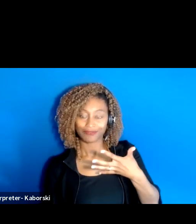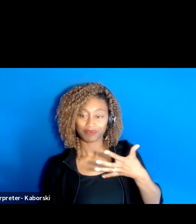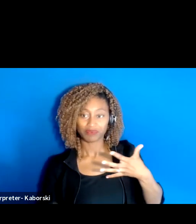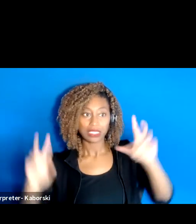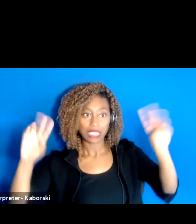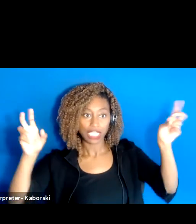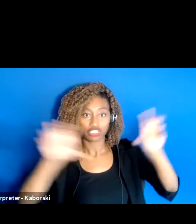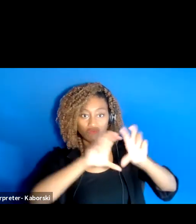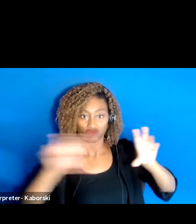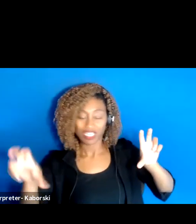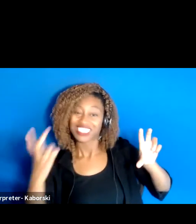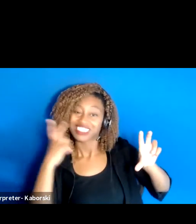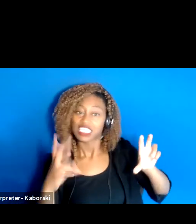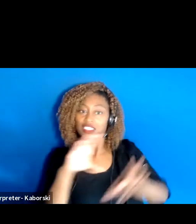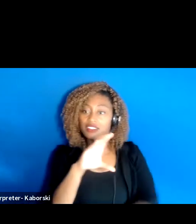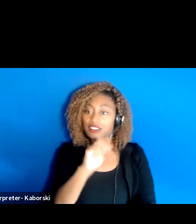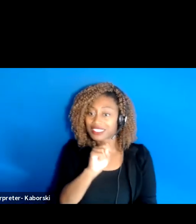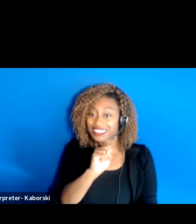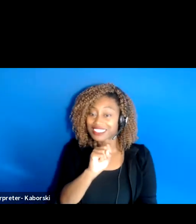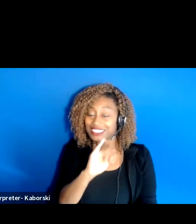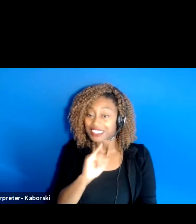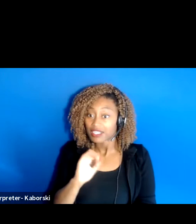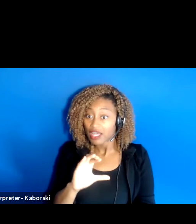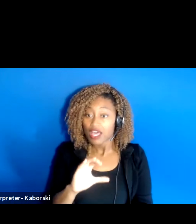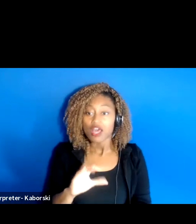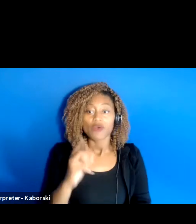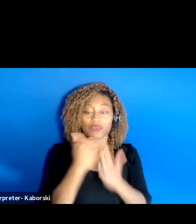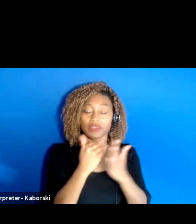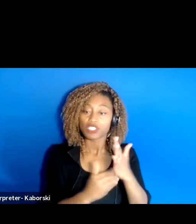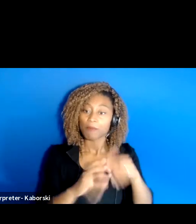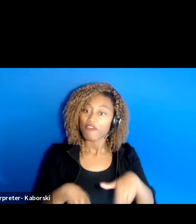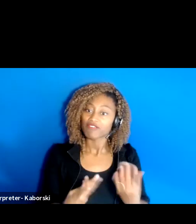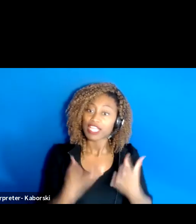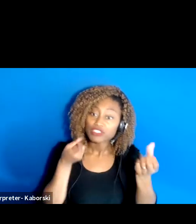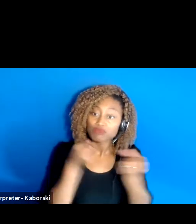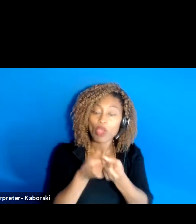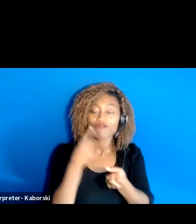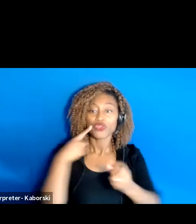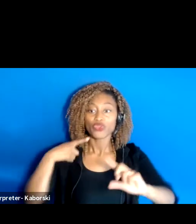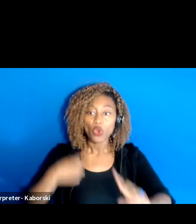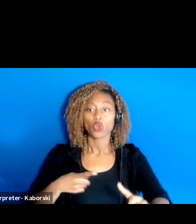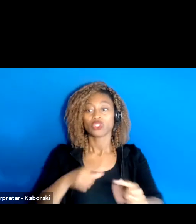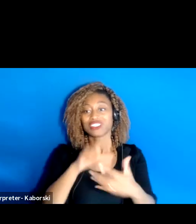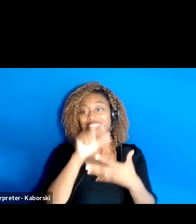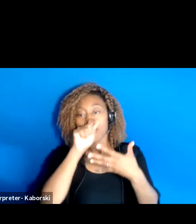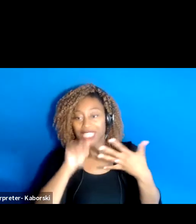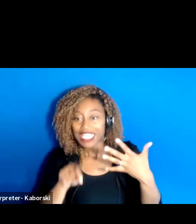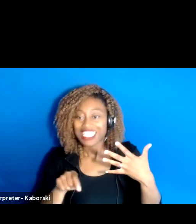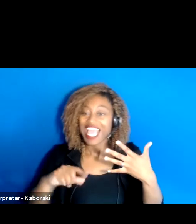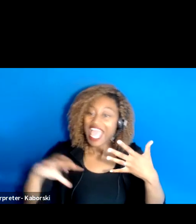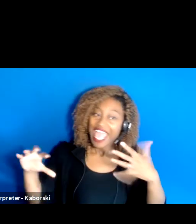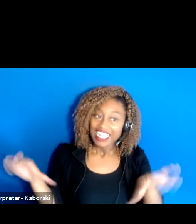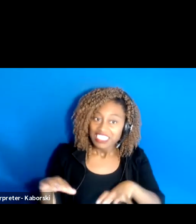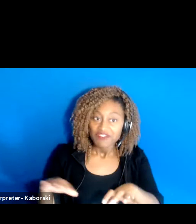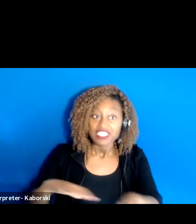silk has been listed as providing support for the goals, objectives, and activities of the